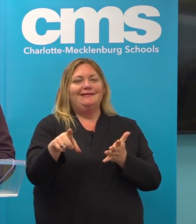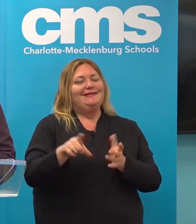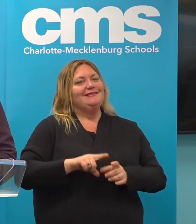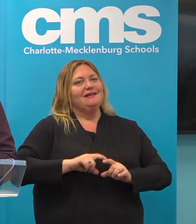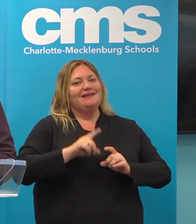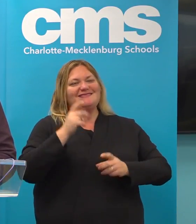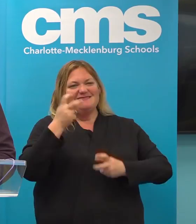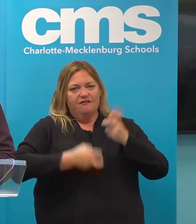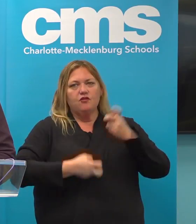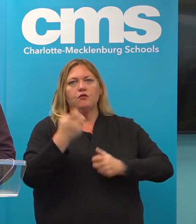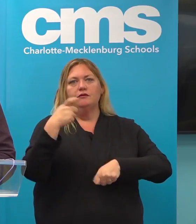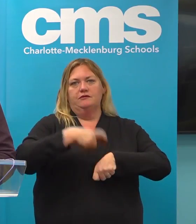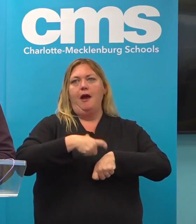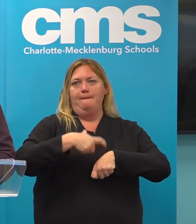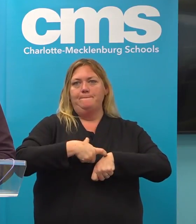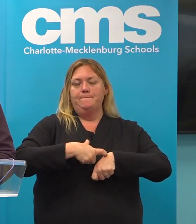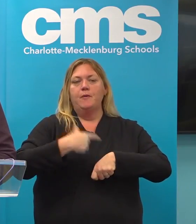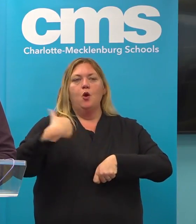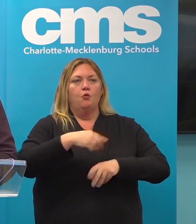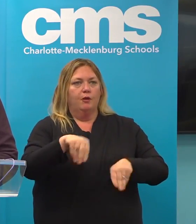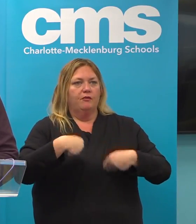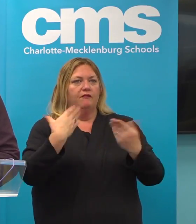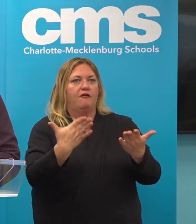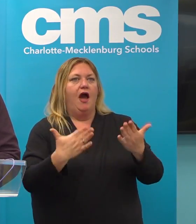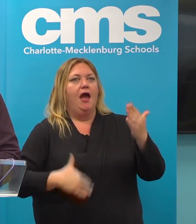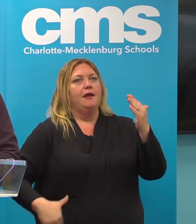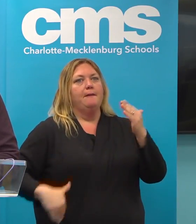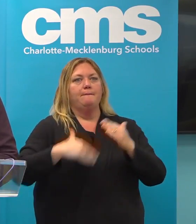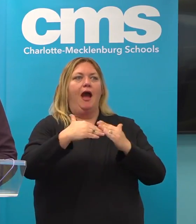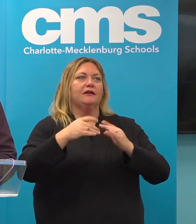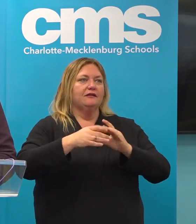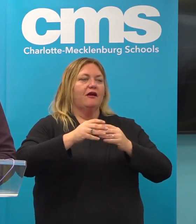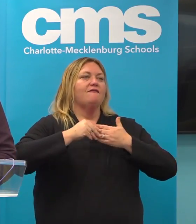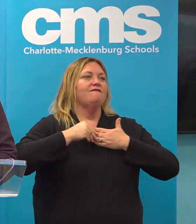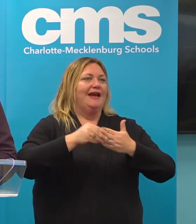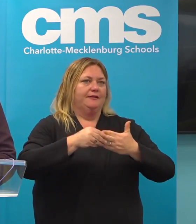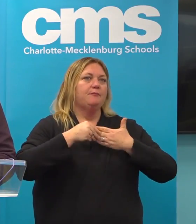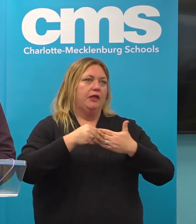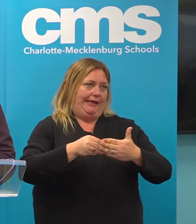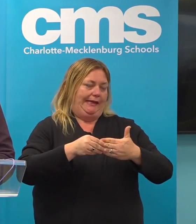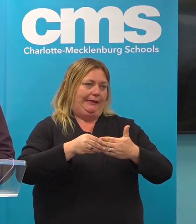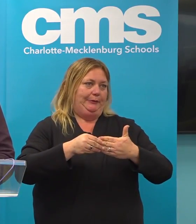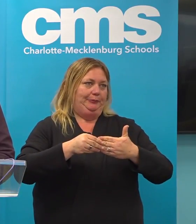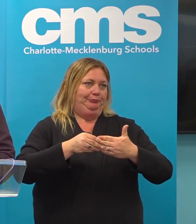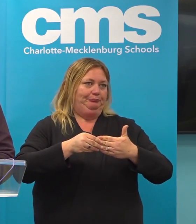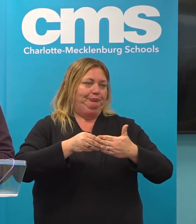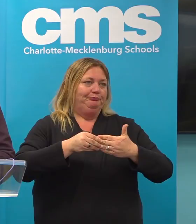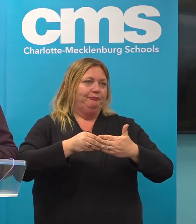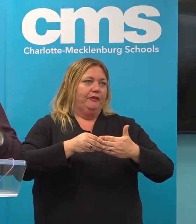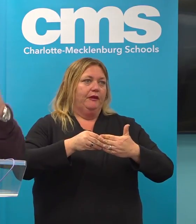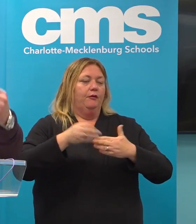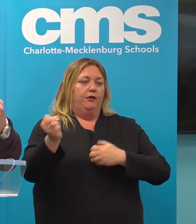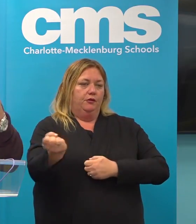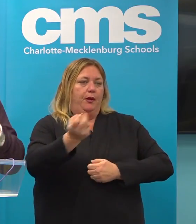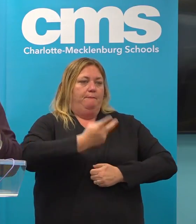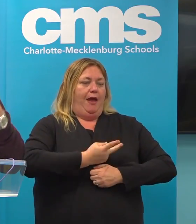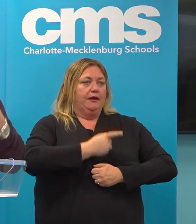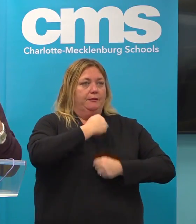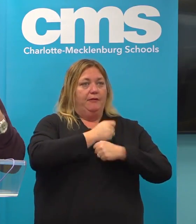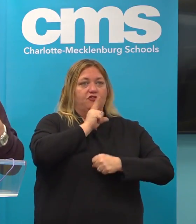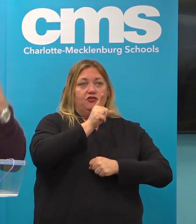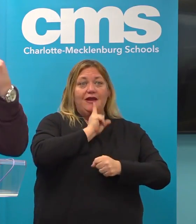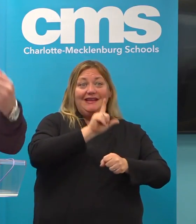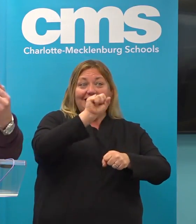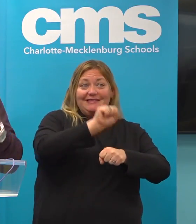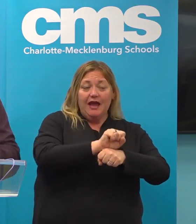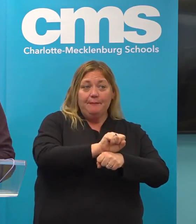time for all of us, and we are going to provide you maximum flexibility upon your return to ensure any assignment that was